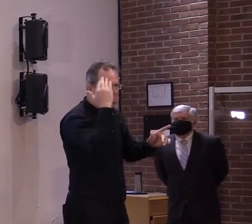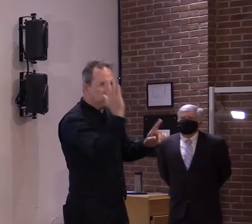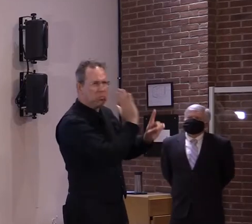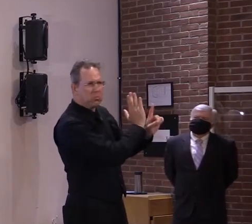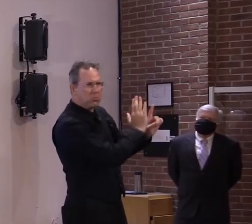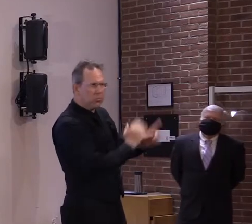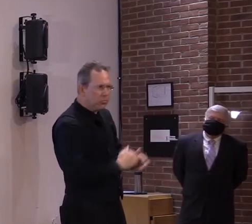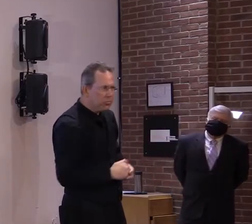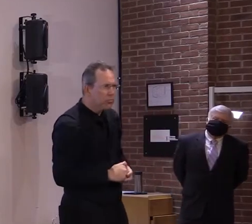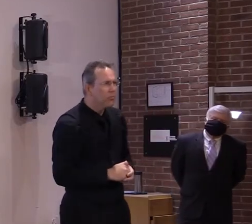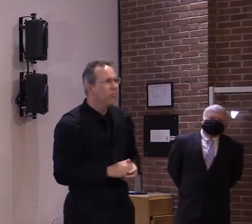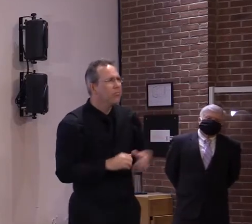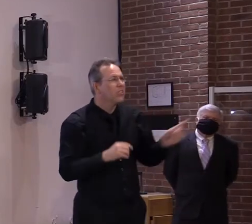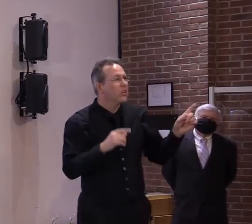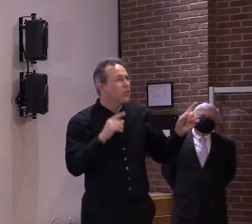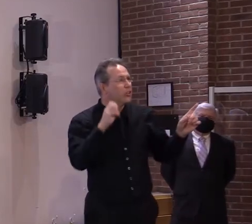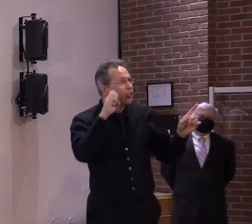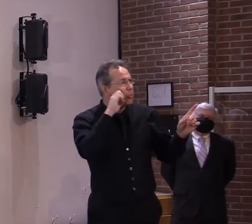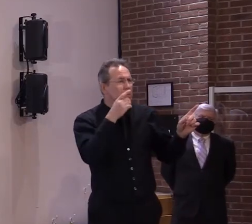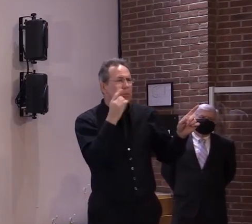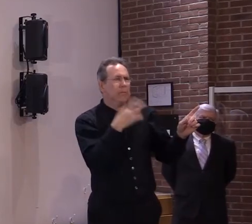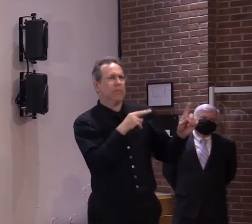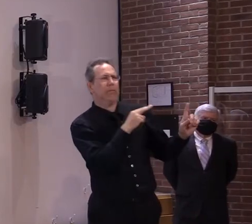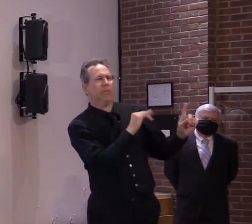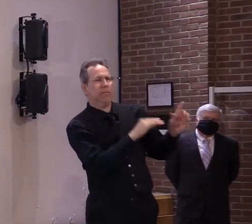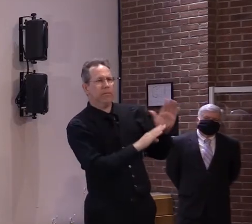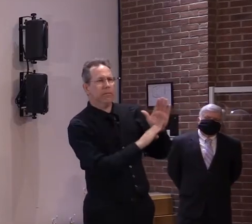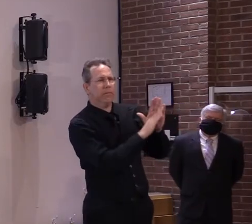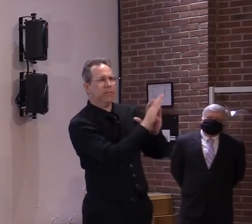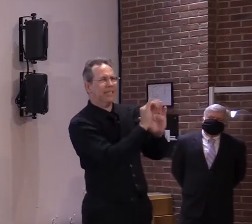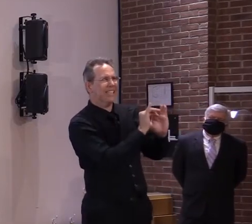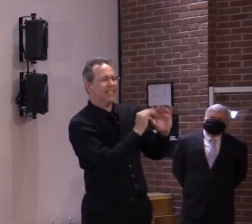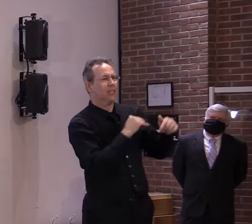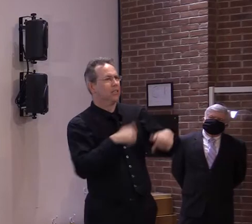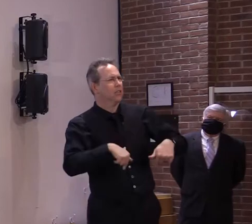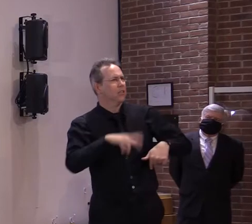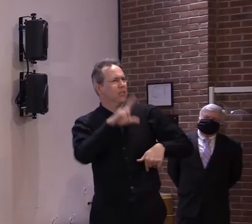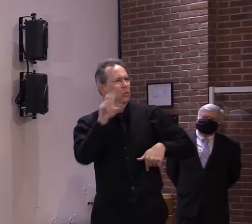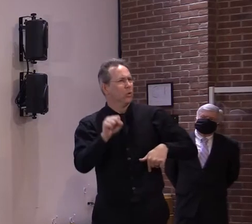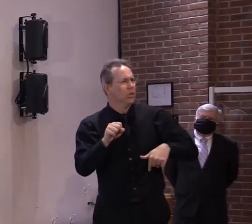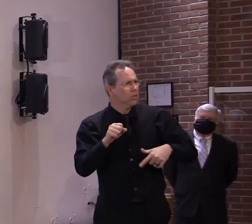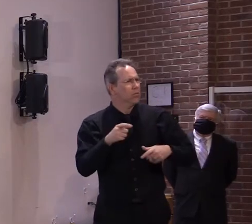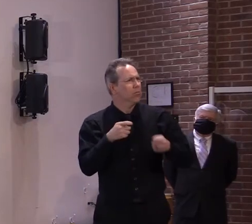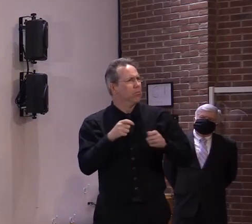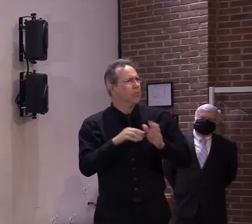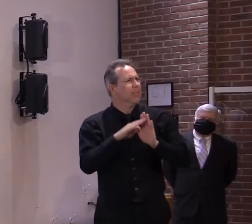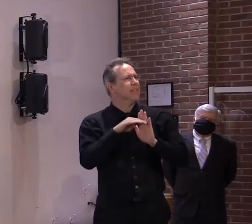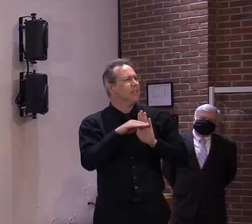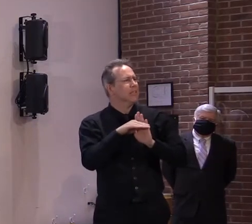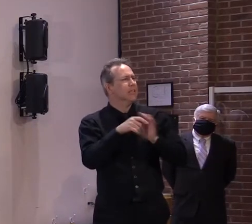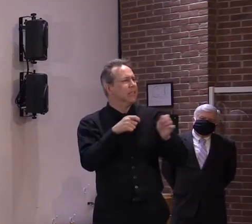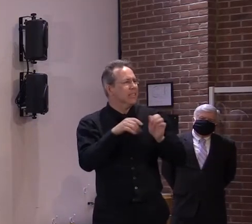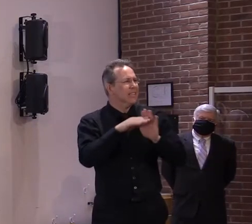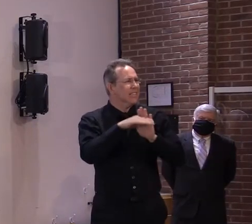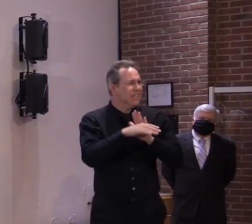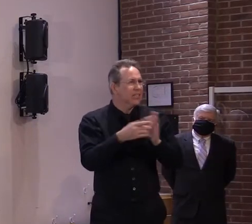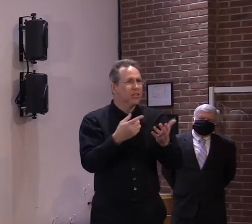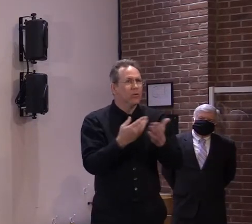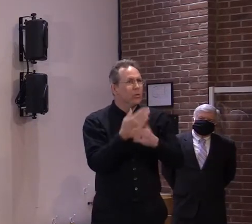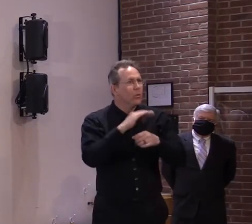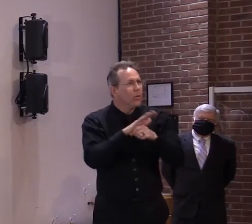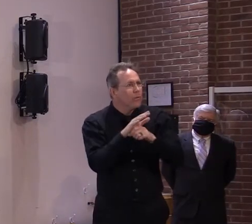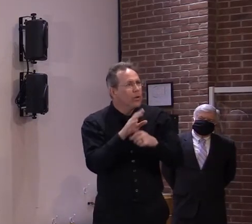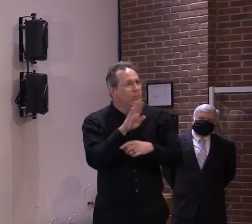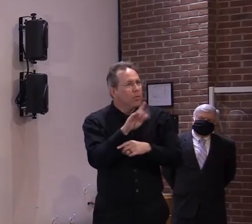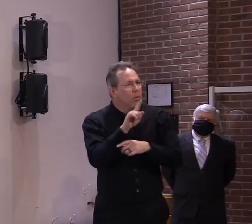that phase of going straight upward in this country, even with the new questionable surge. So we'll hope that in